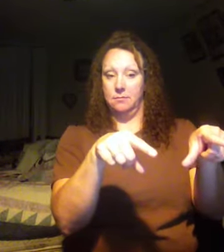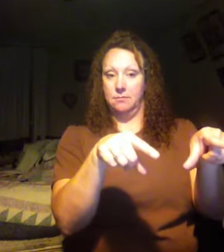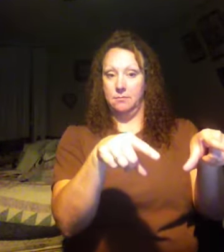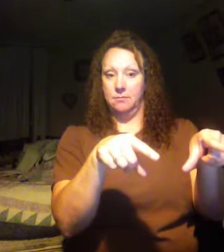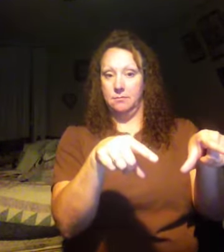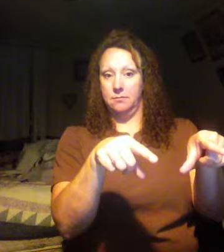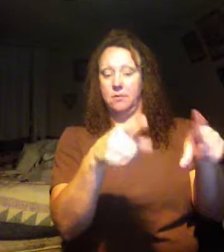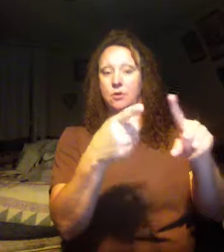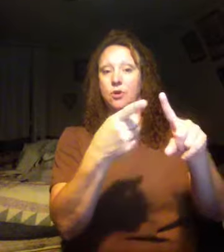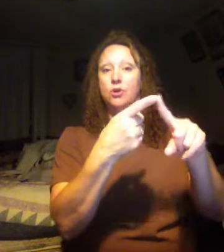to the fort